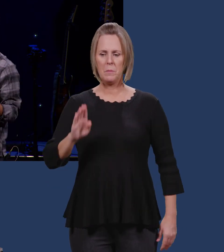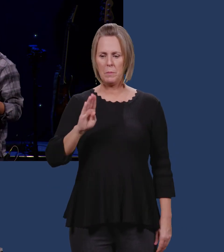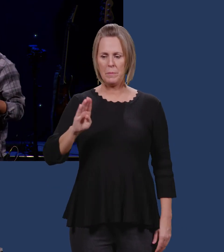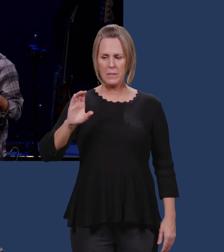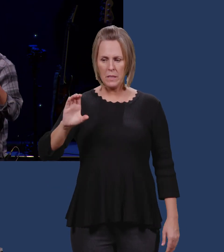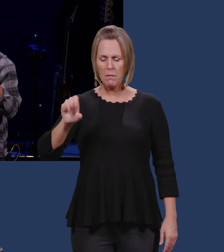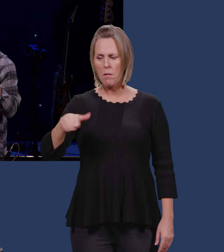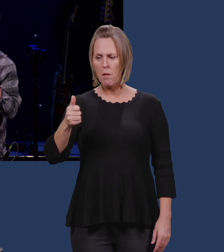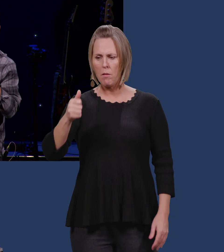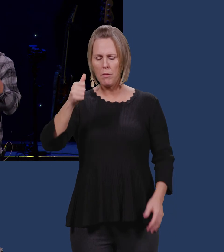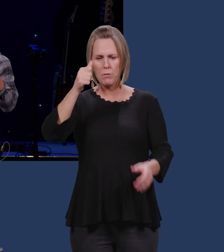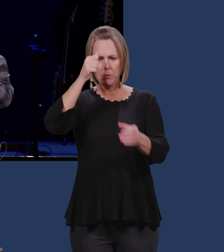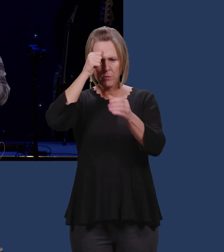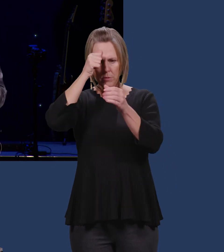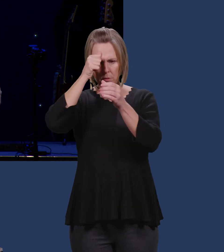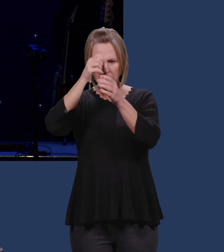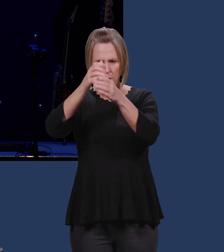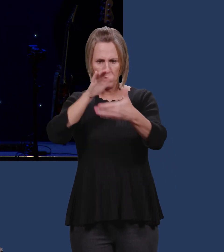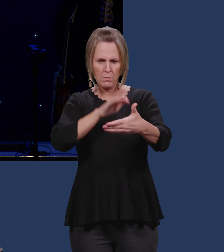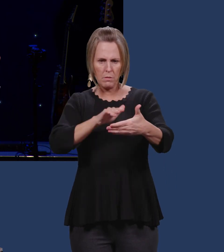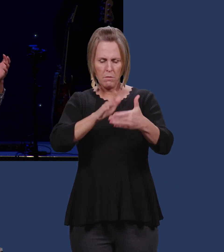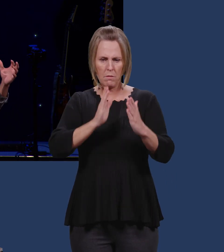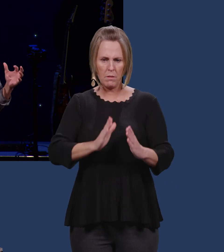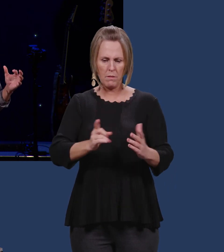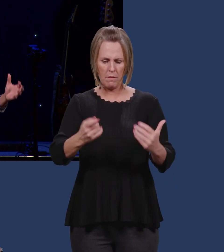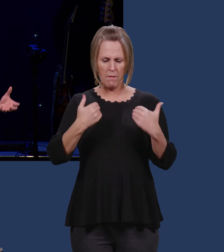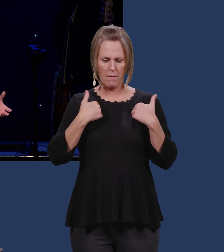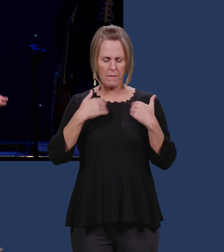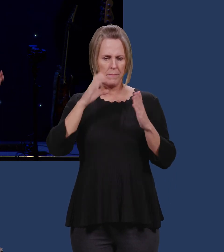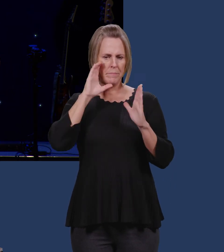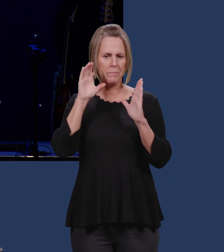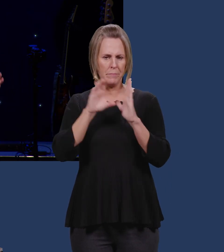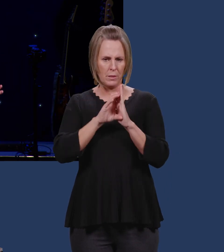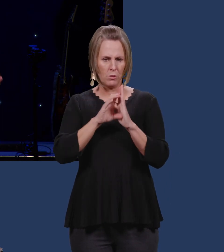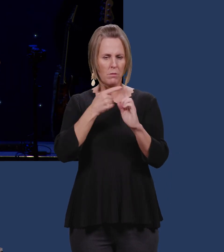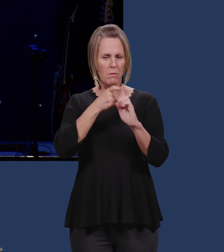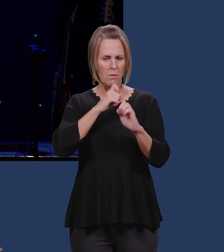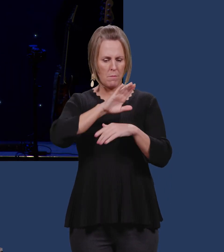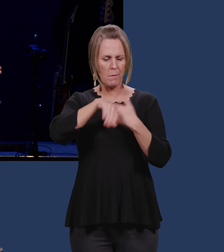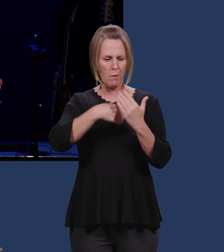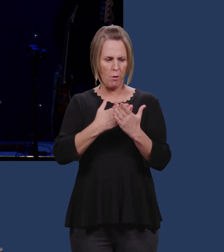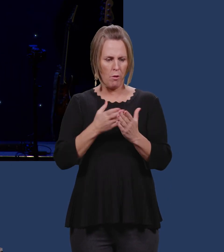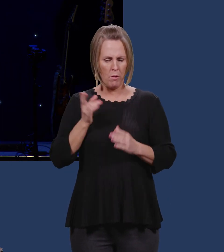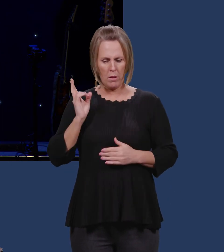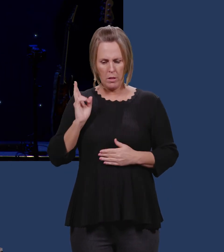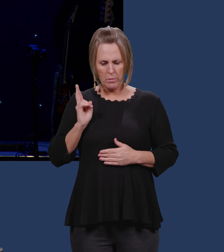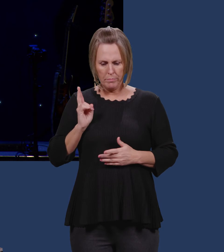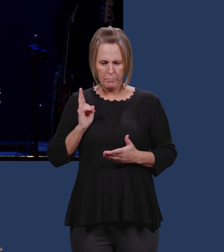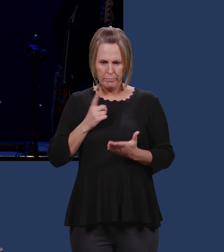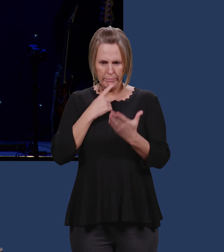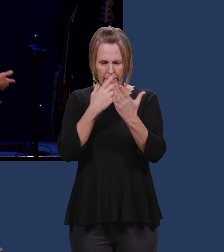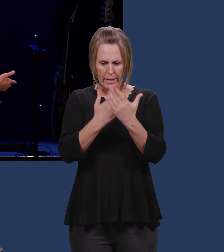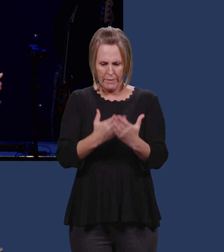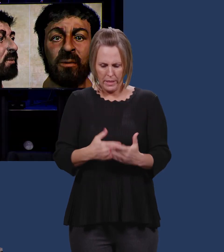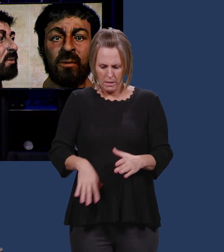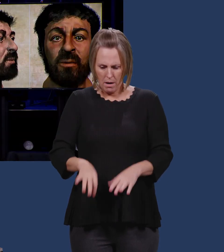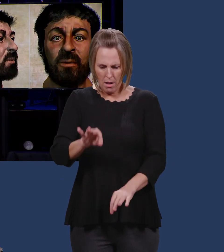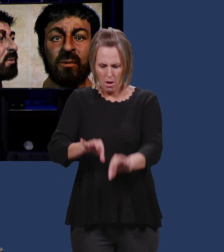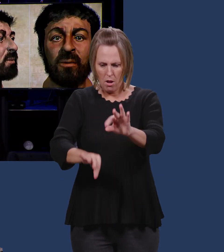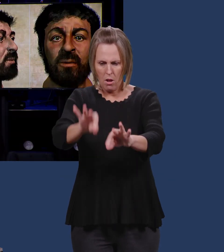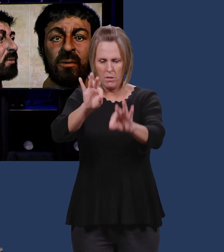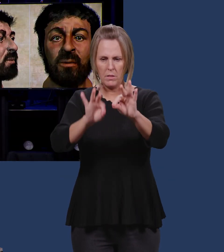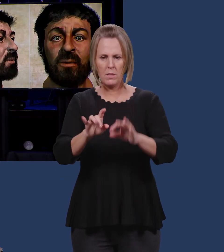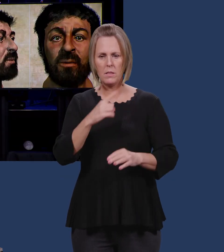other scholars, put together an image, again, based on all the archaeological skeletal evidence. And here's what they